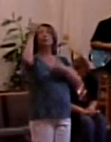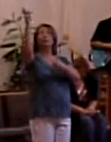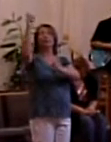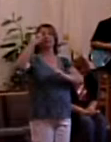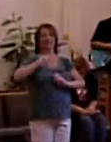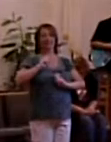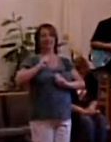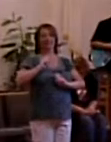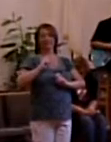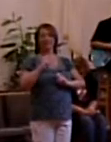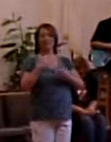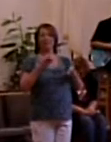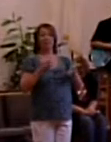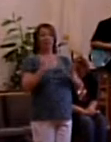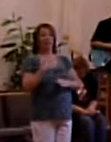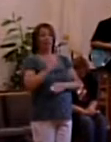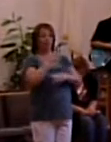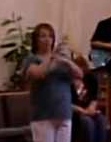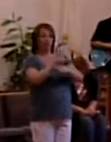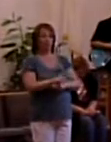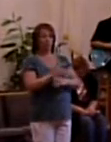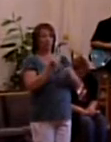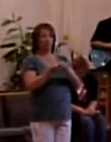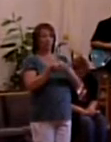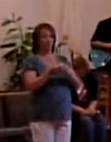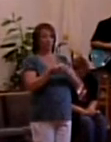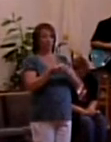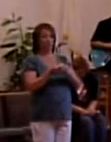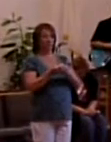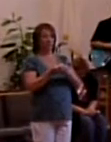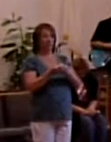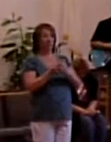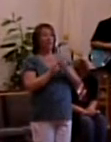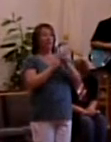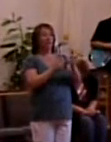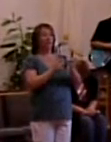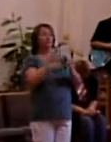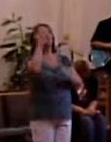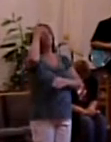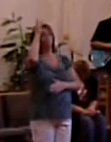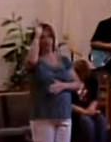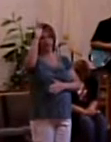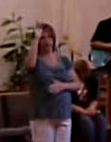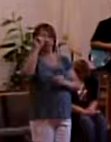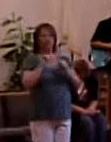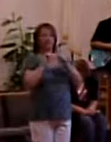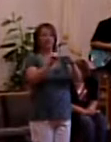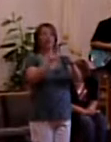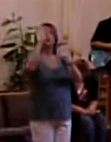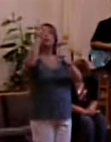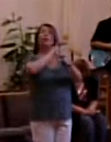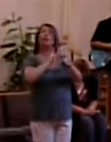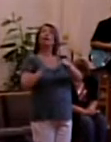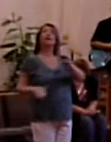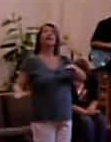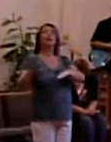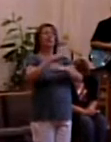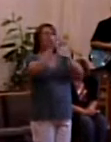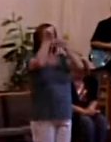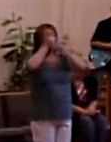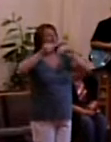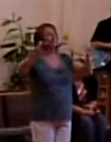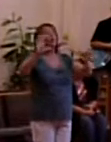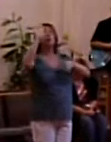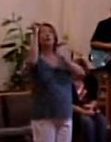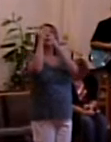Let us use those funds and gifts wisely, Lord, to further your kingdom, to spread the word, the precious